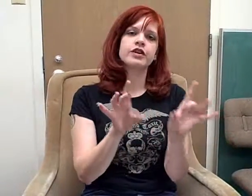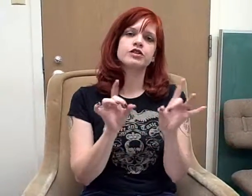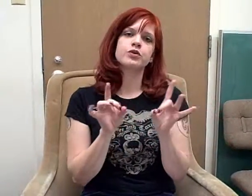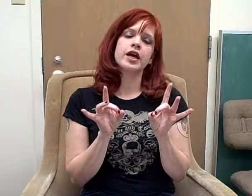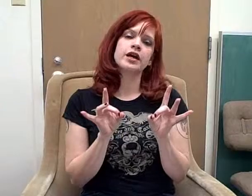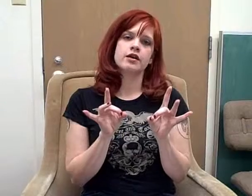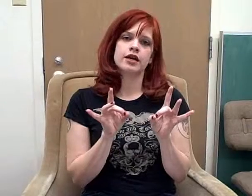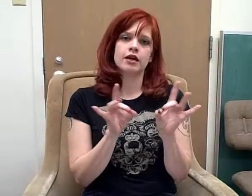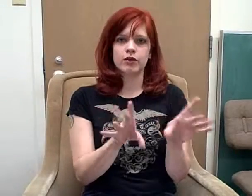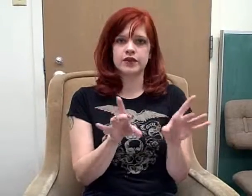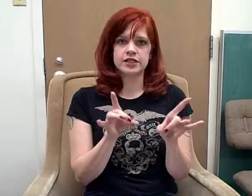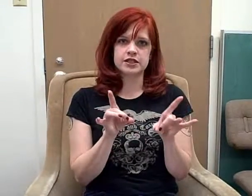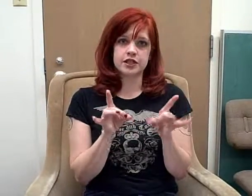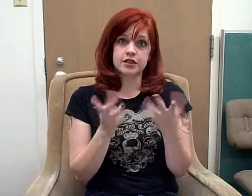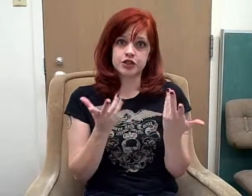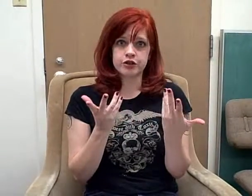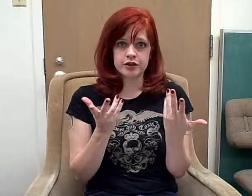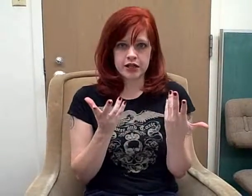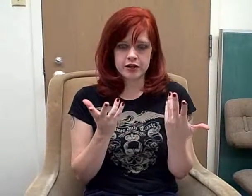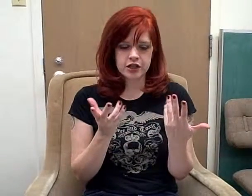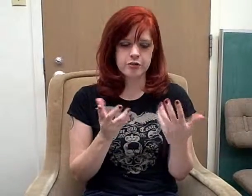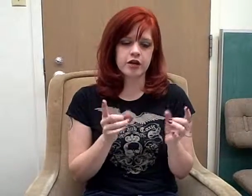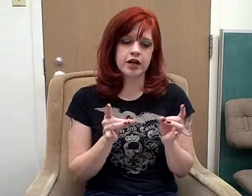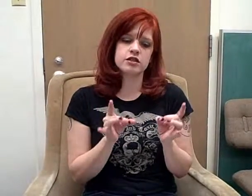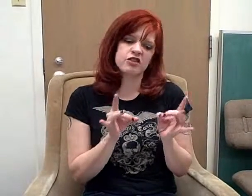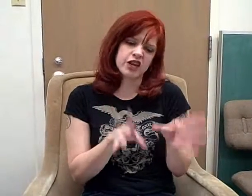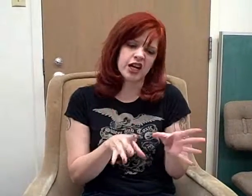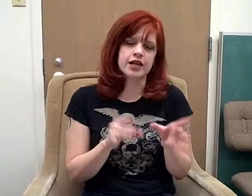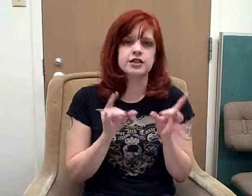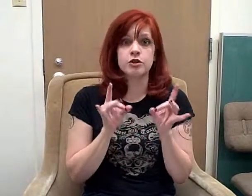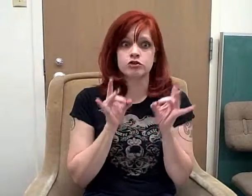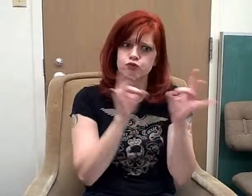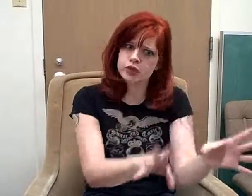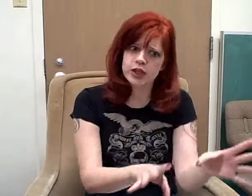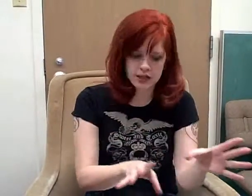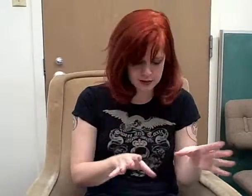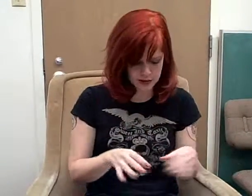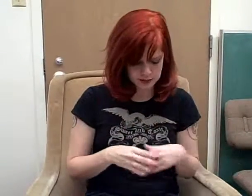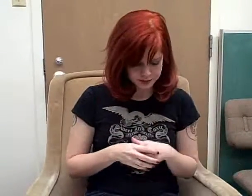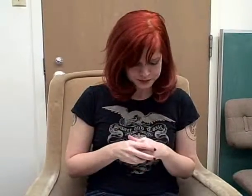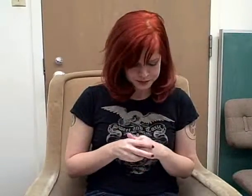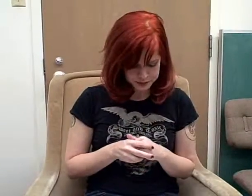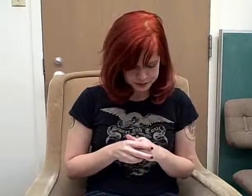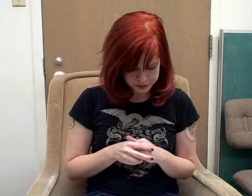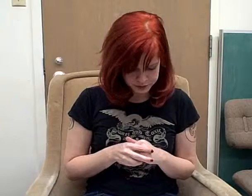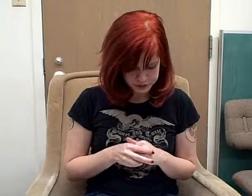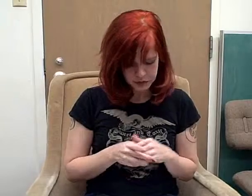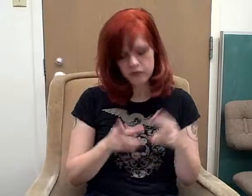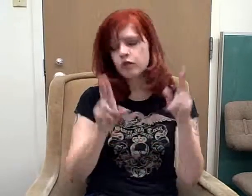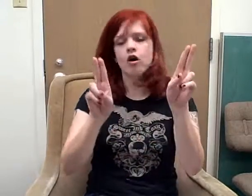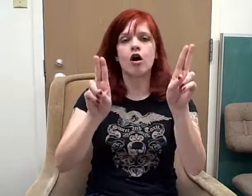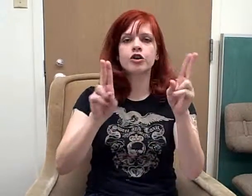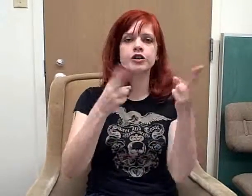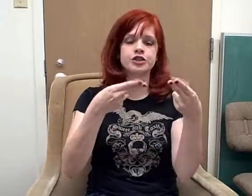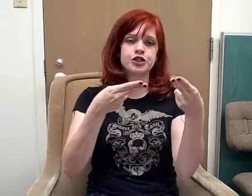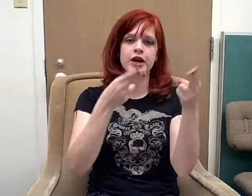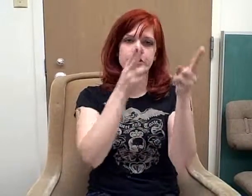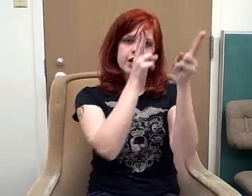fingers away, again with intensity that you're intending to communicate, so if you kind of hate something or really hate something. Honor is 2 H